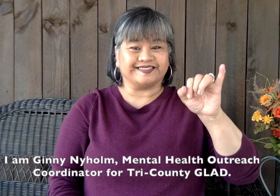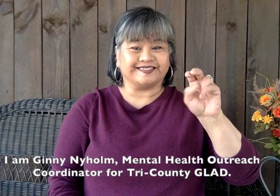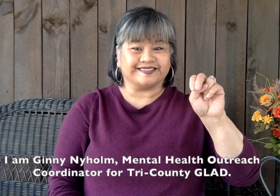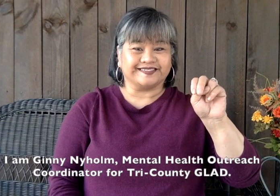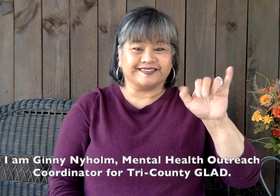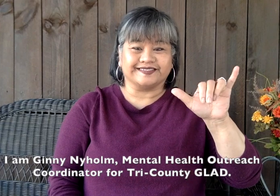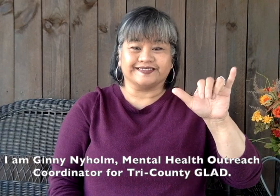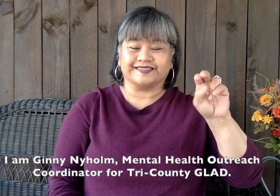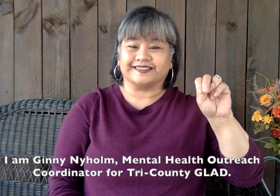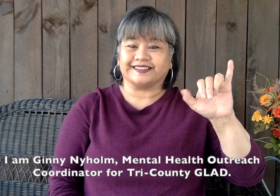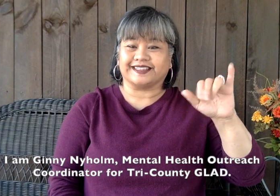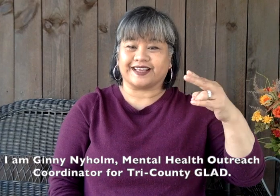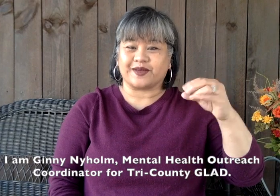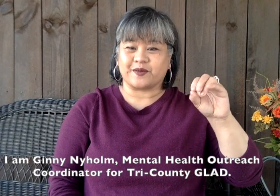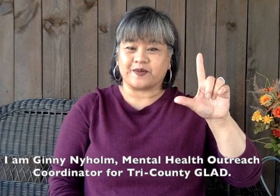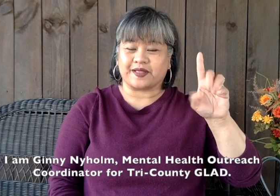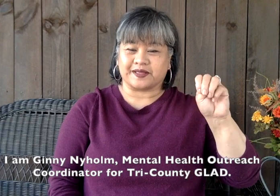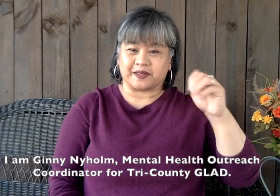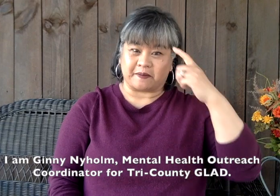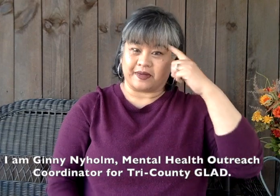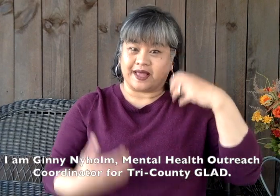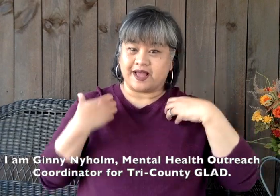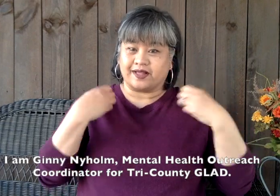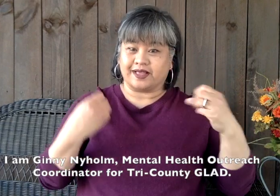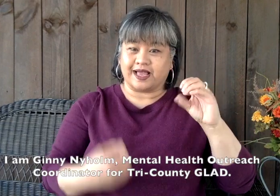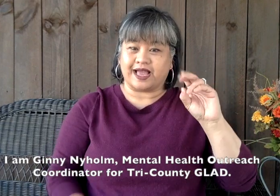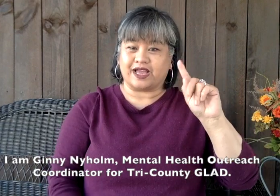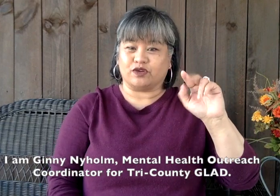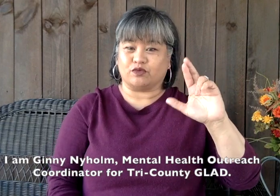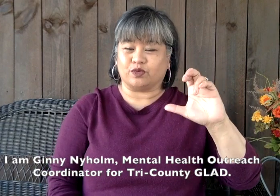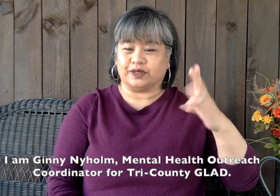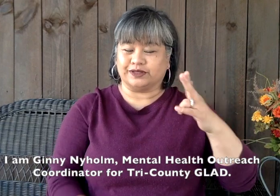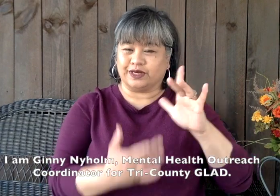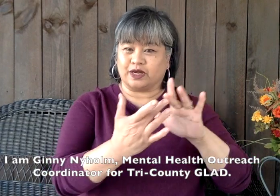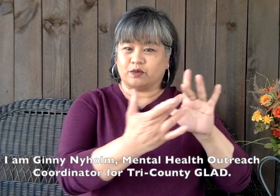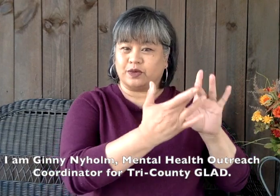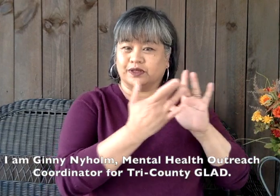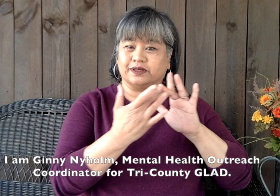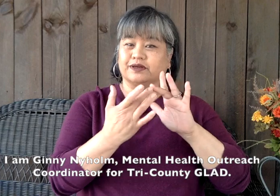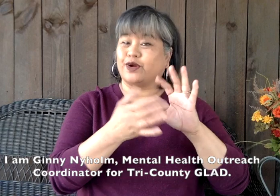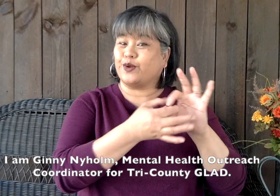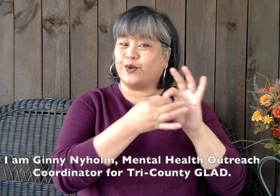I'm Jenny Nyholm, the Mental Health Outreach Coordinator for Tri-County GLAD.